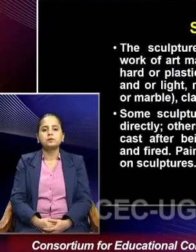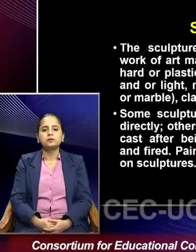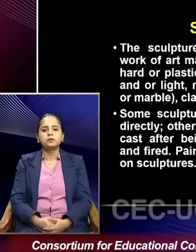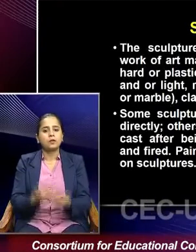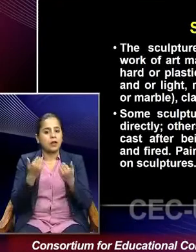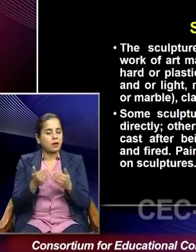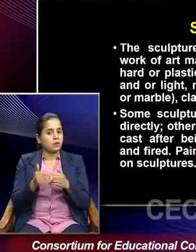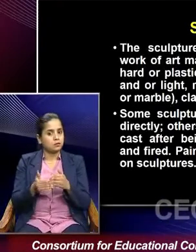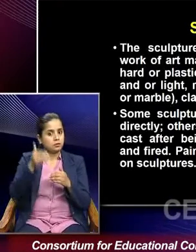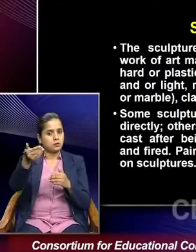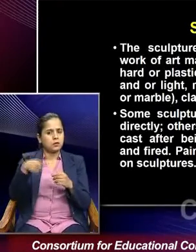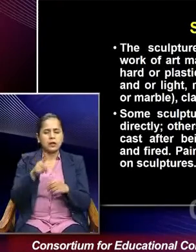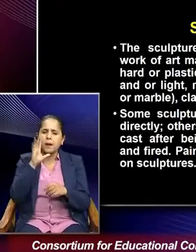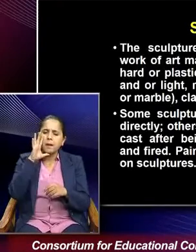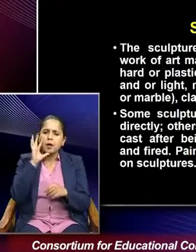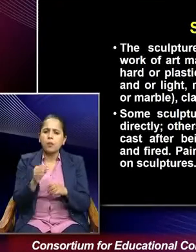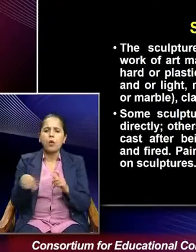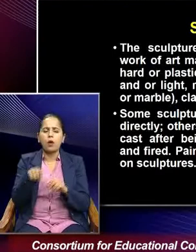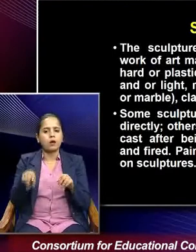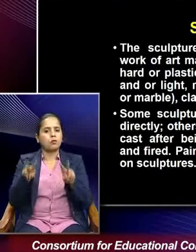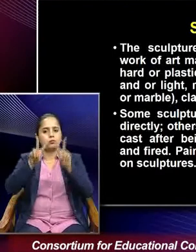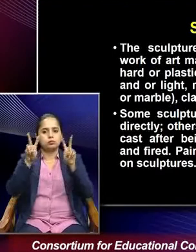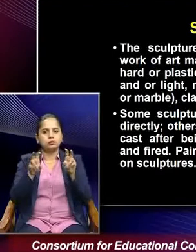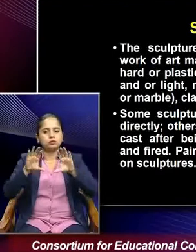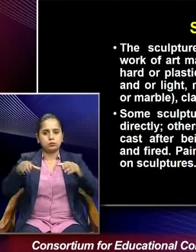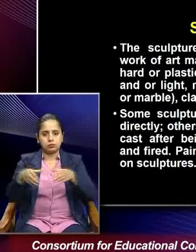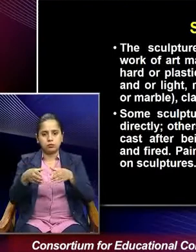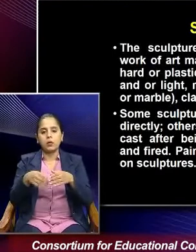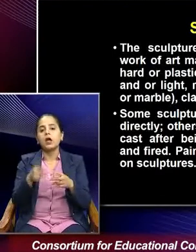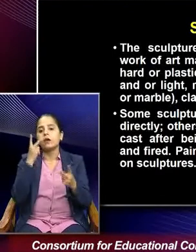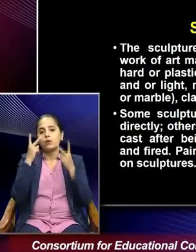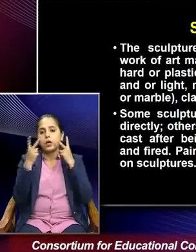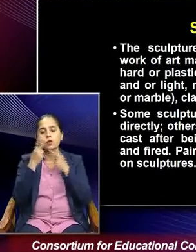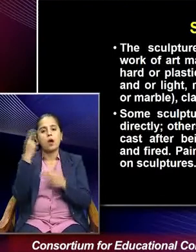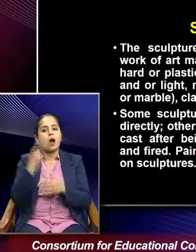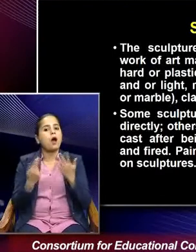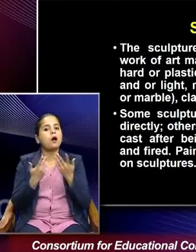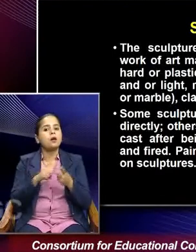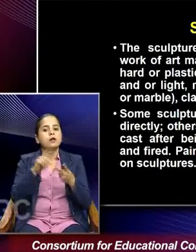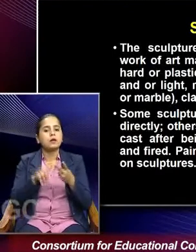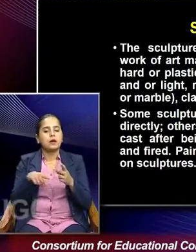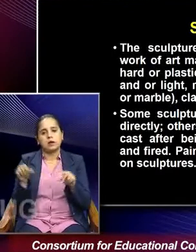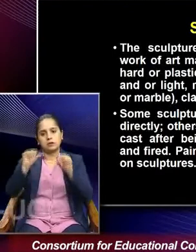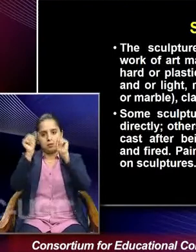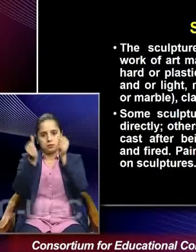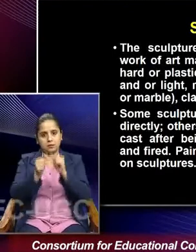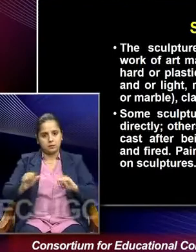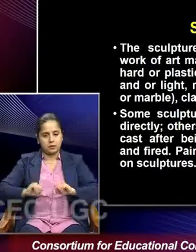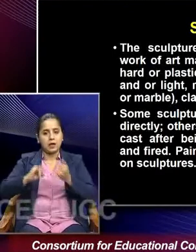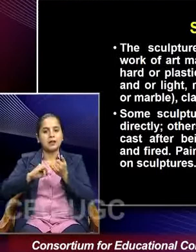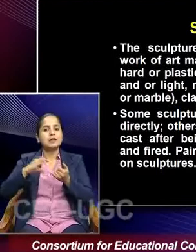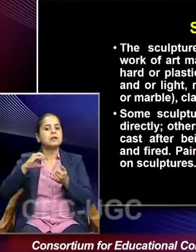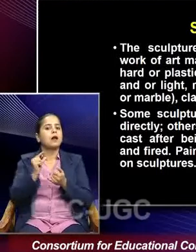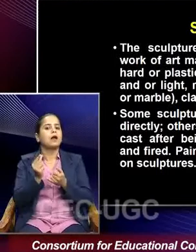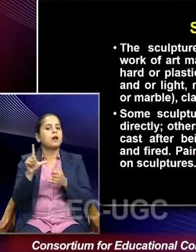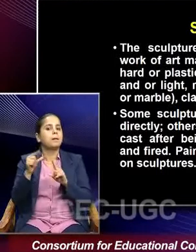Now, the next very important category of visual art is that of sculpture. A